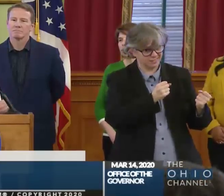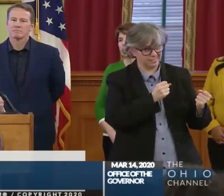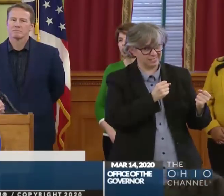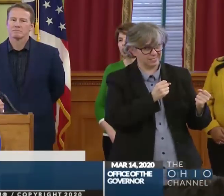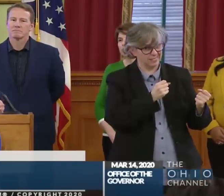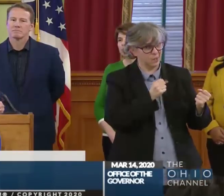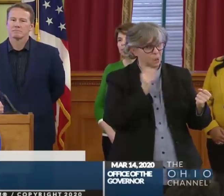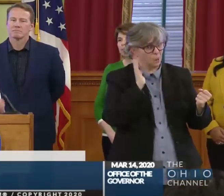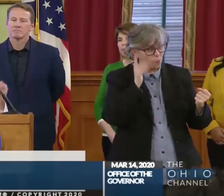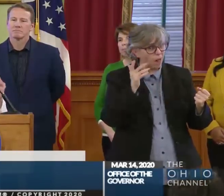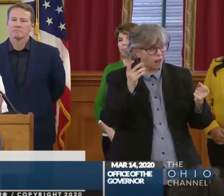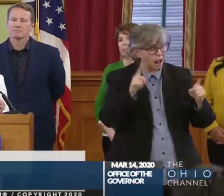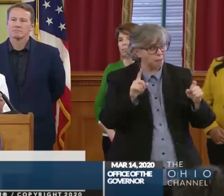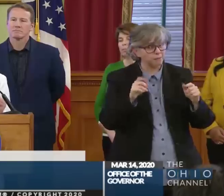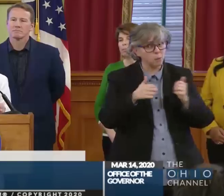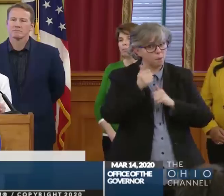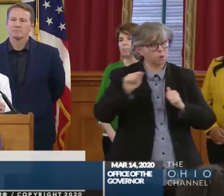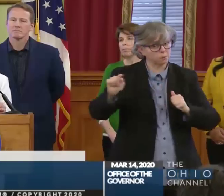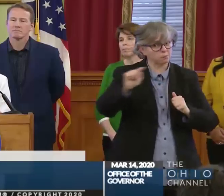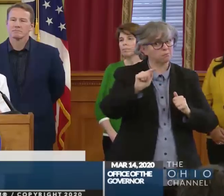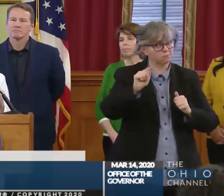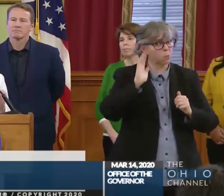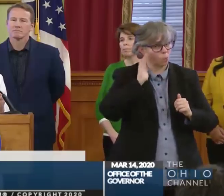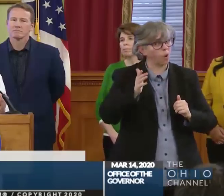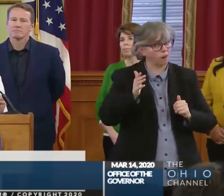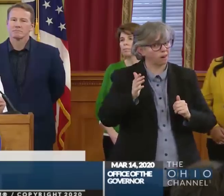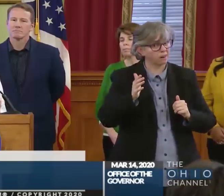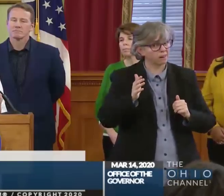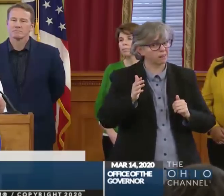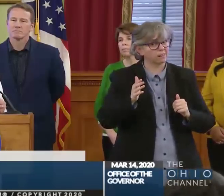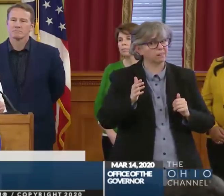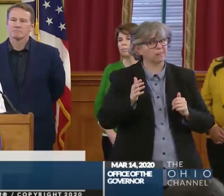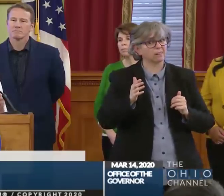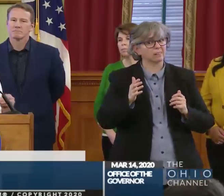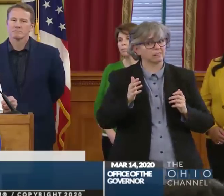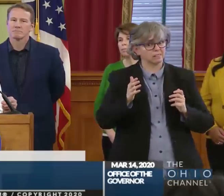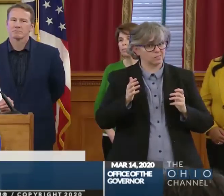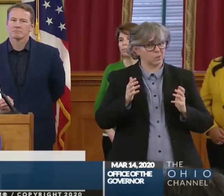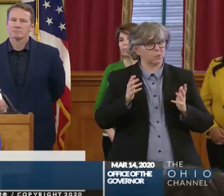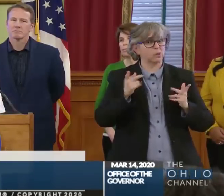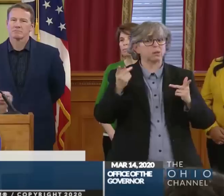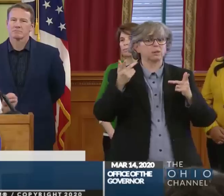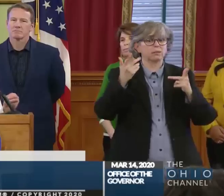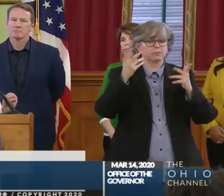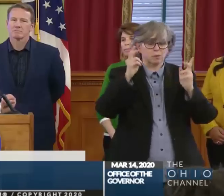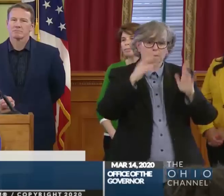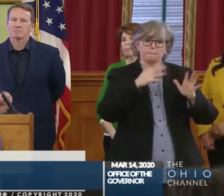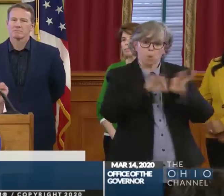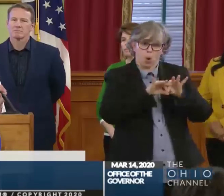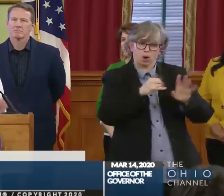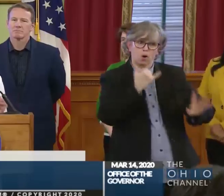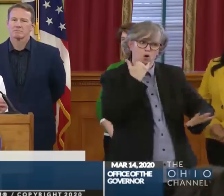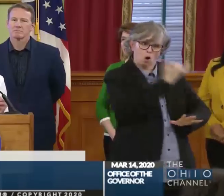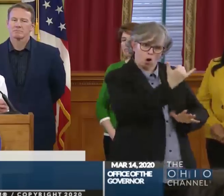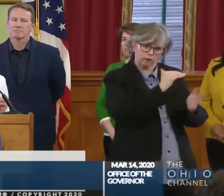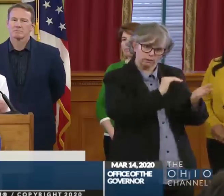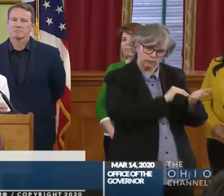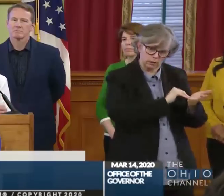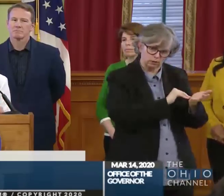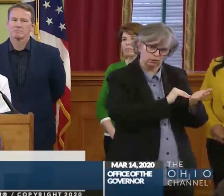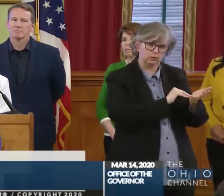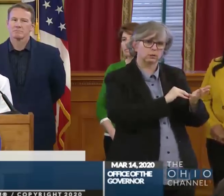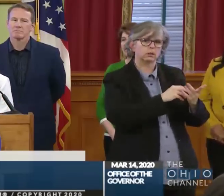care provider screening, then you'll be told, where to go. This isn't sort of a option for all. There just won't be